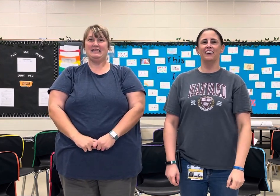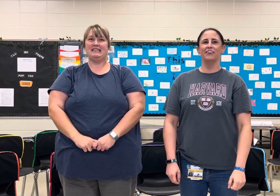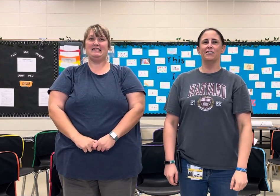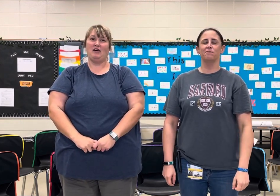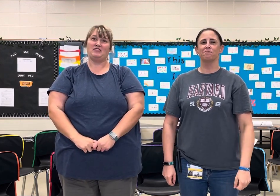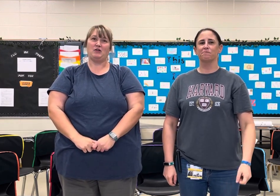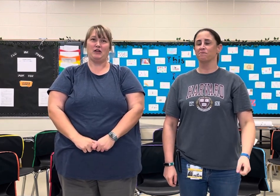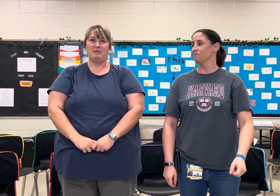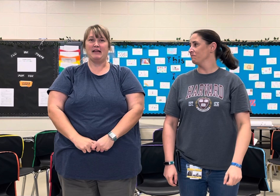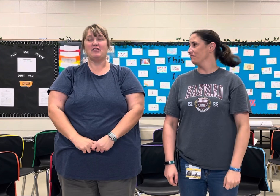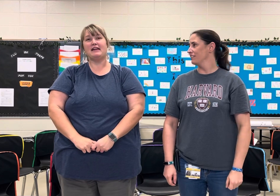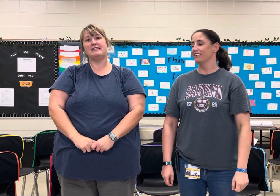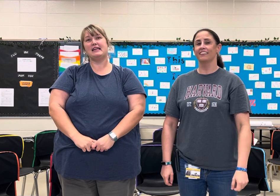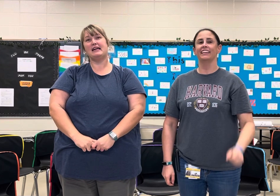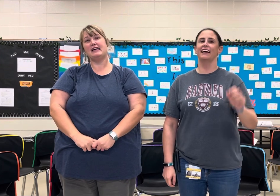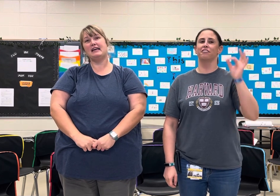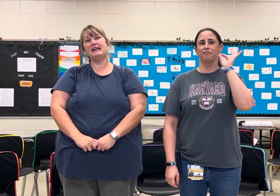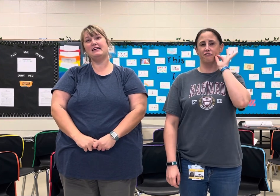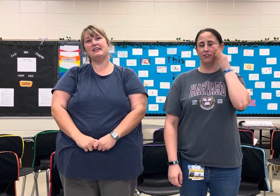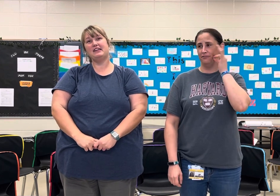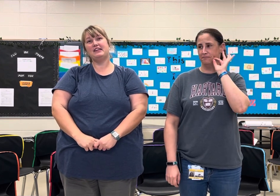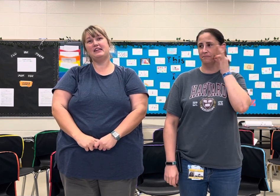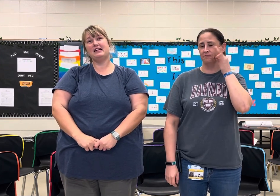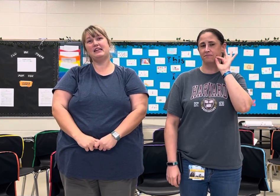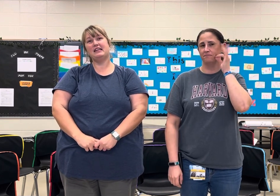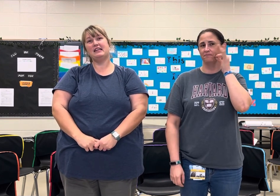I'll have to go look it up later, I guess. Now, fruit.